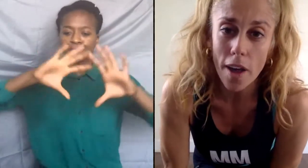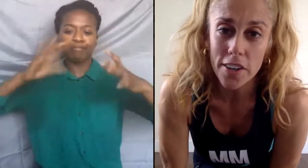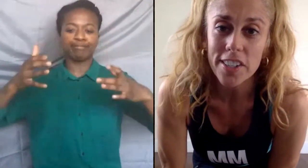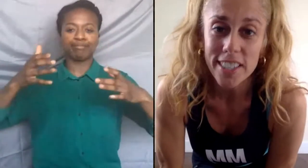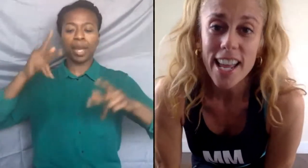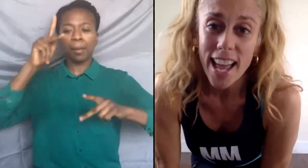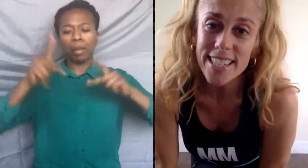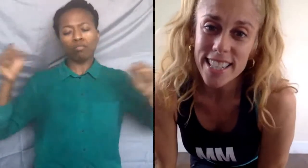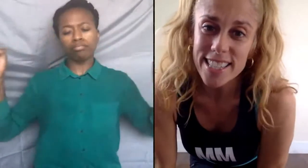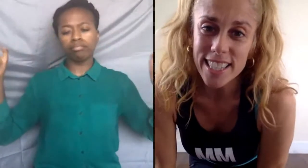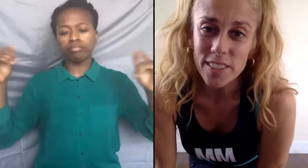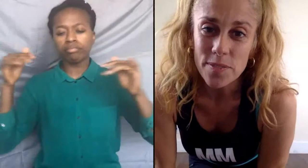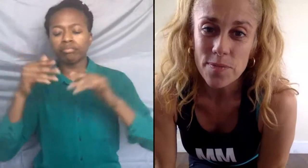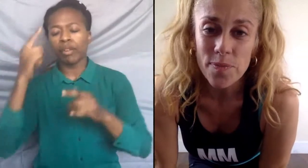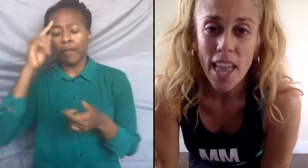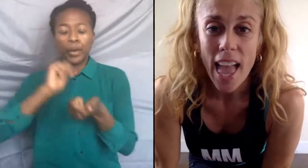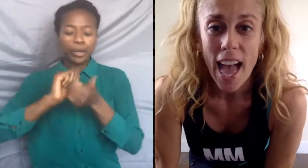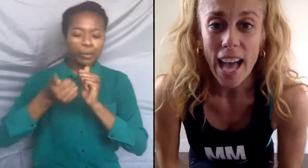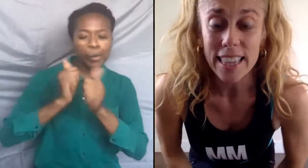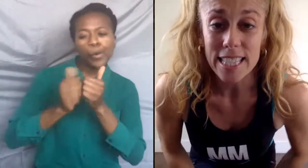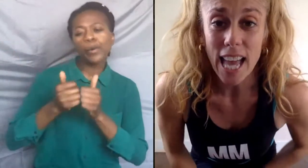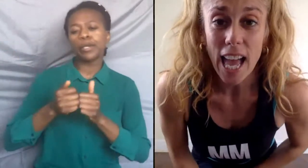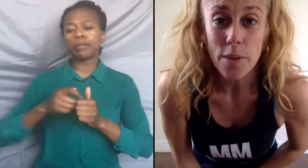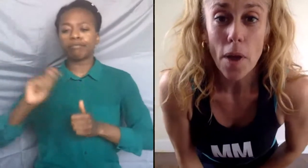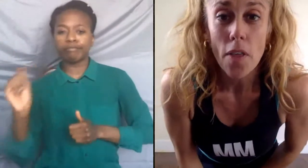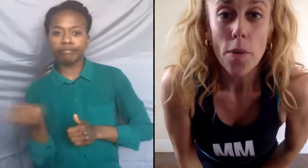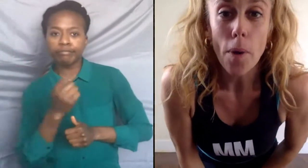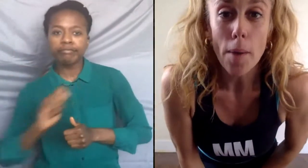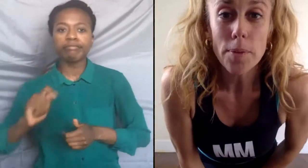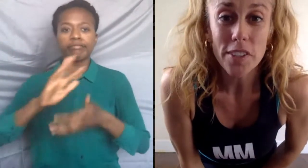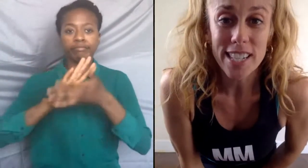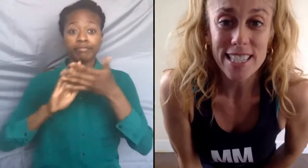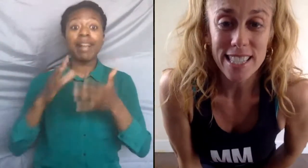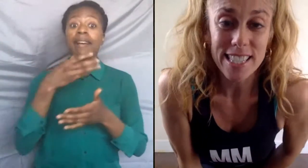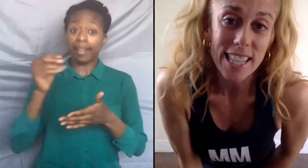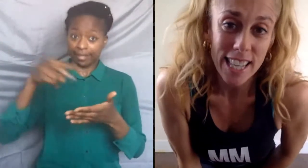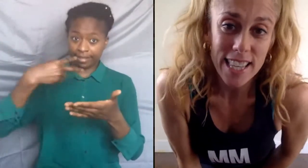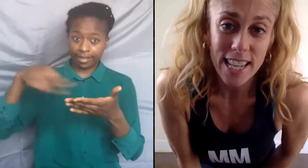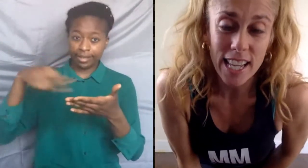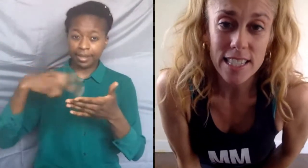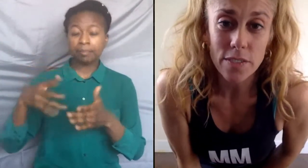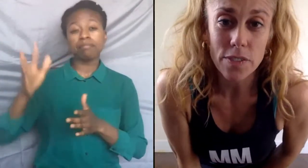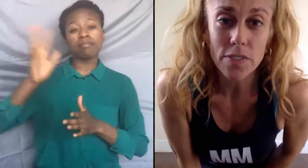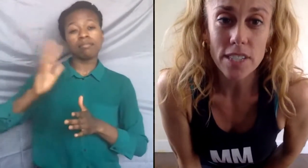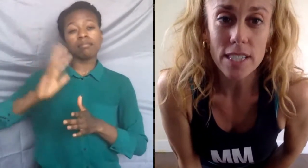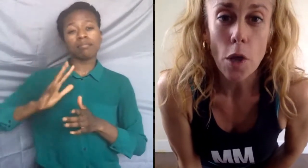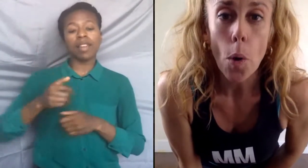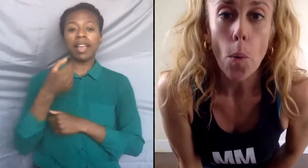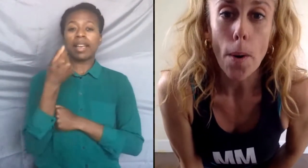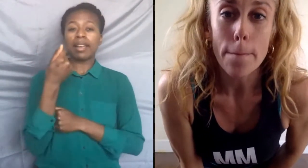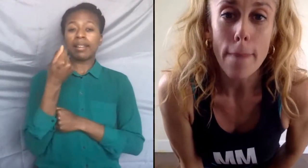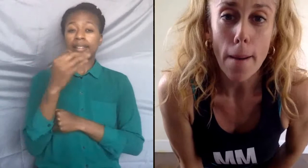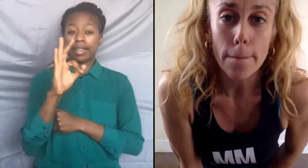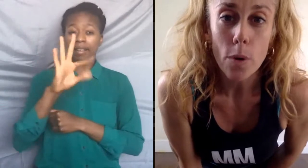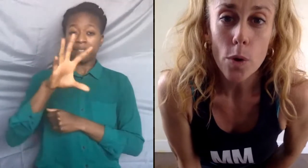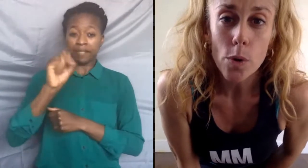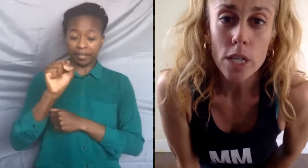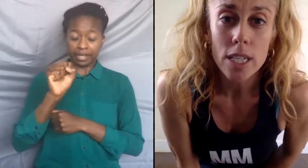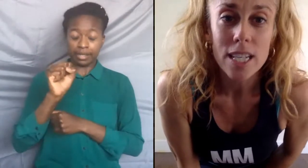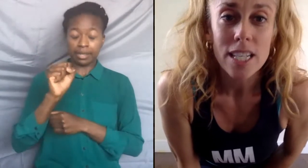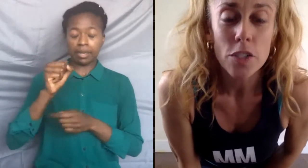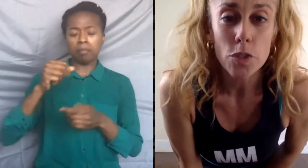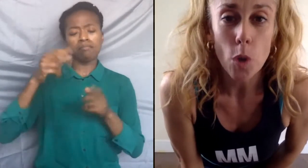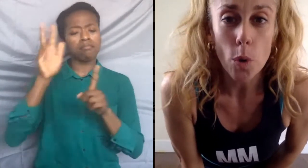tennis, water, and dancing. At the time, the popular dances in the 1950s were